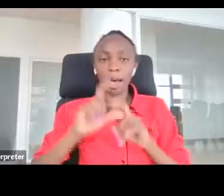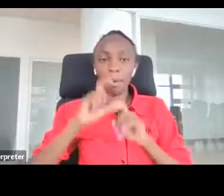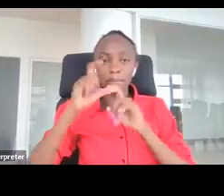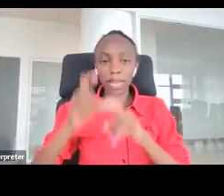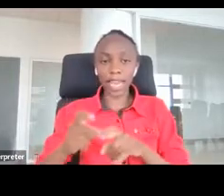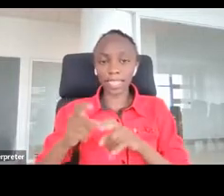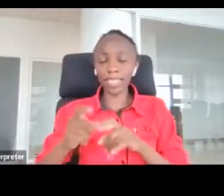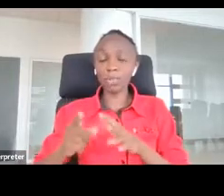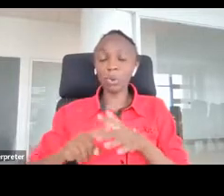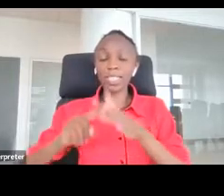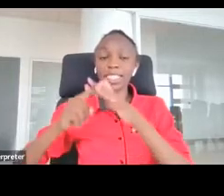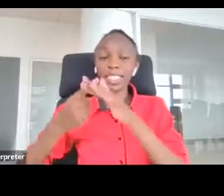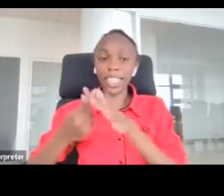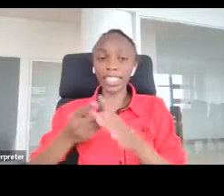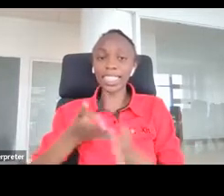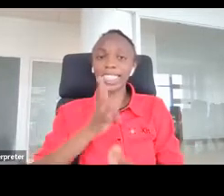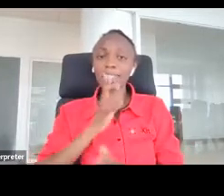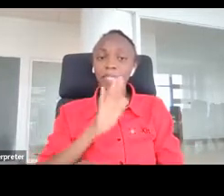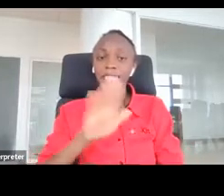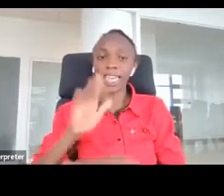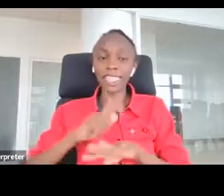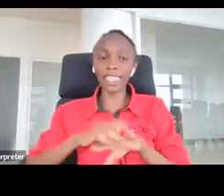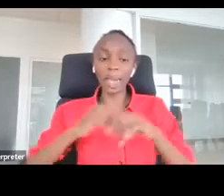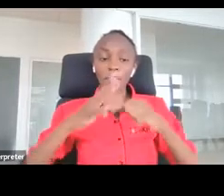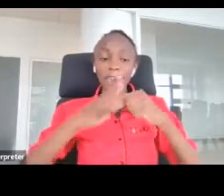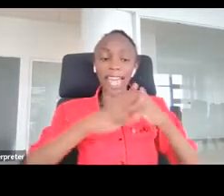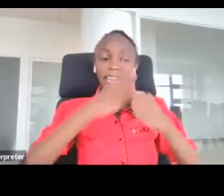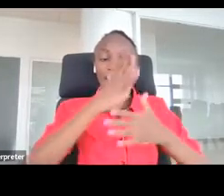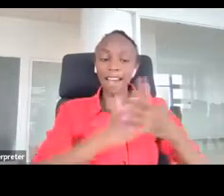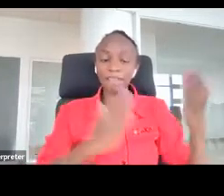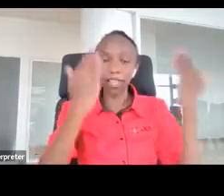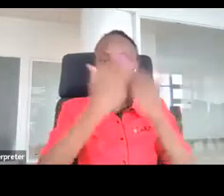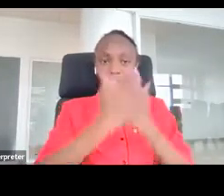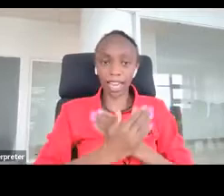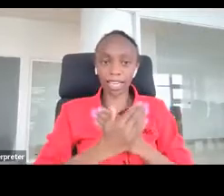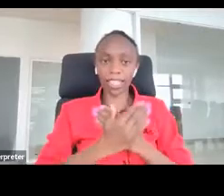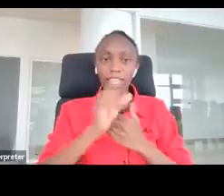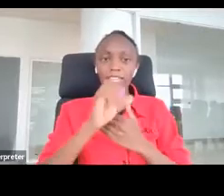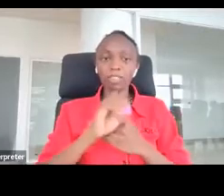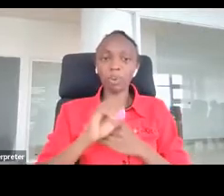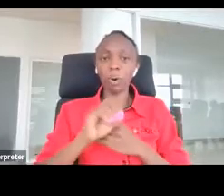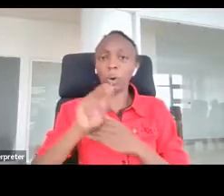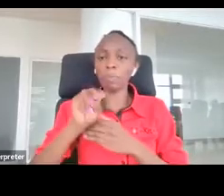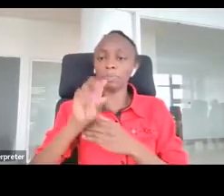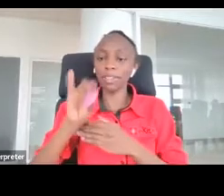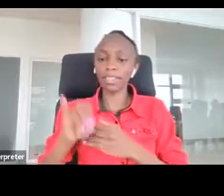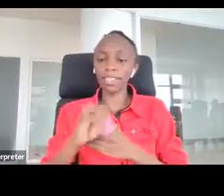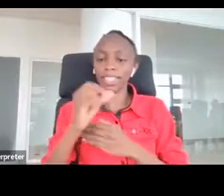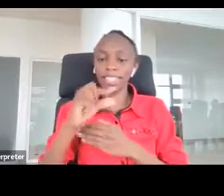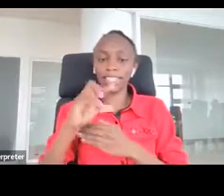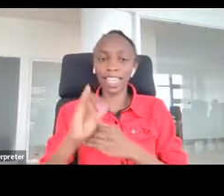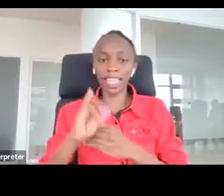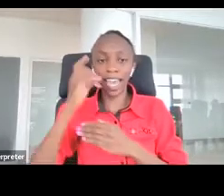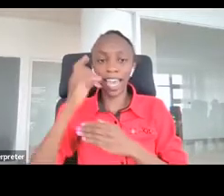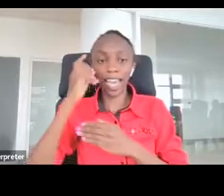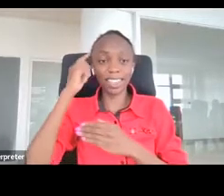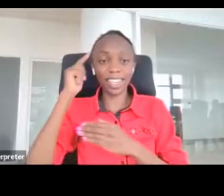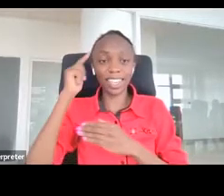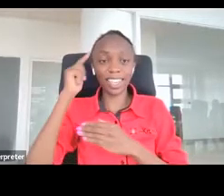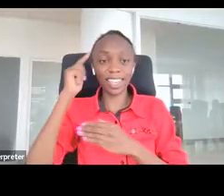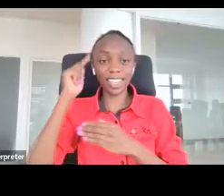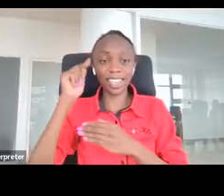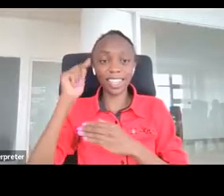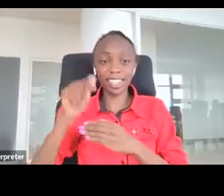his speech, and everybody was still there. So Lawrence, I think it sets a high bar for what we can do in the